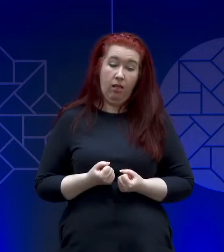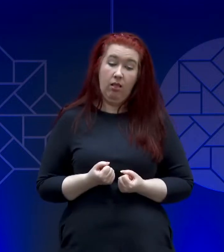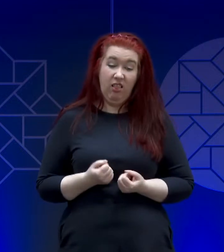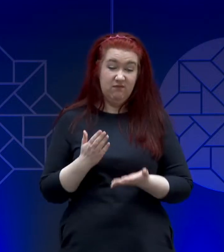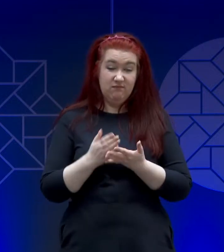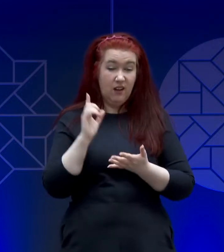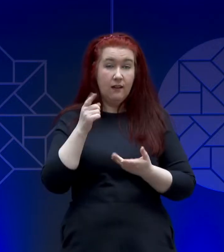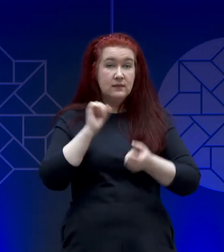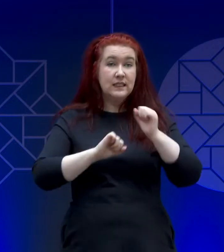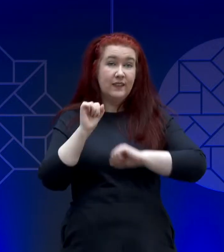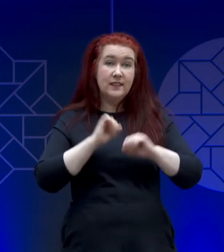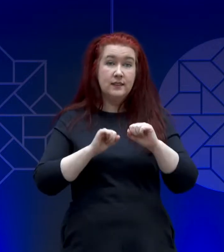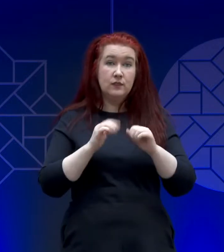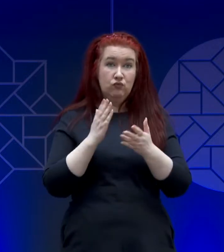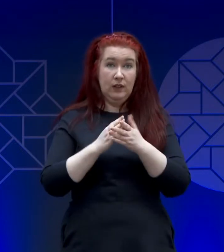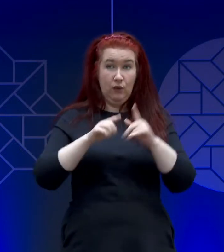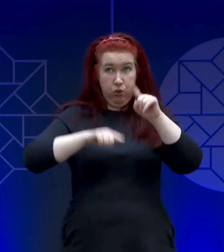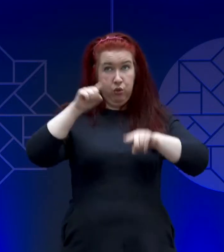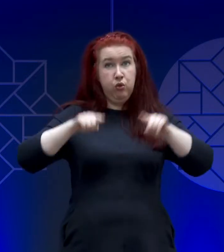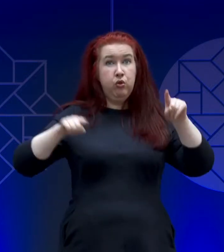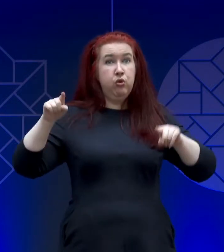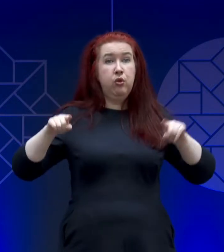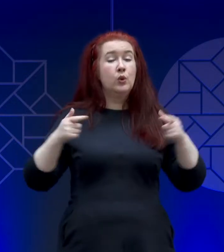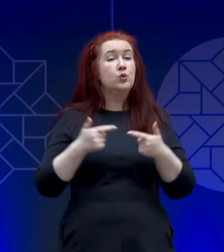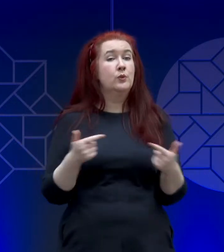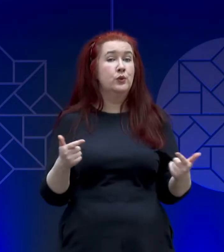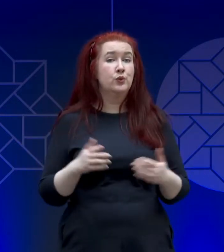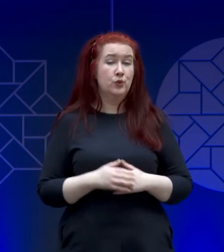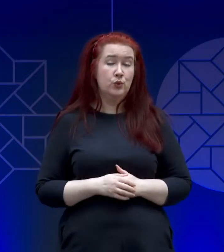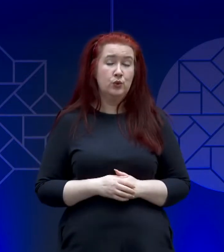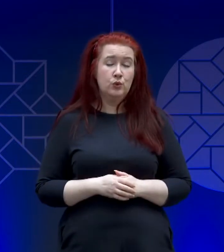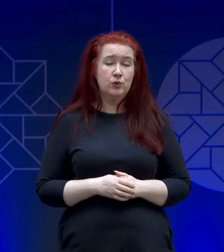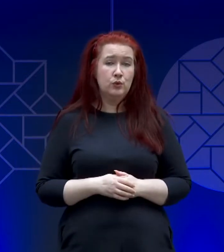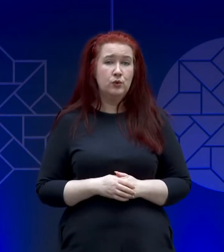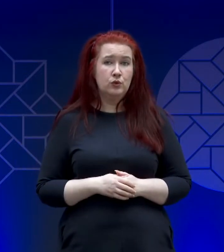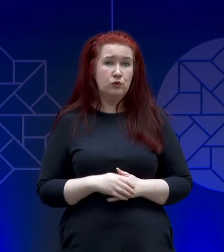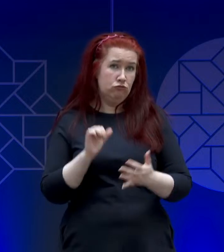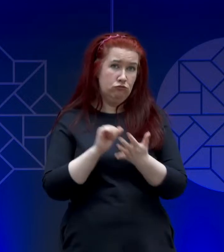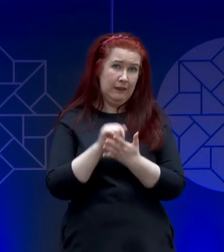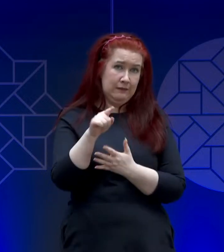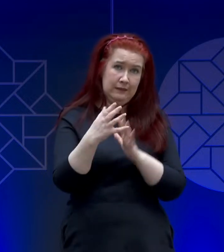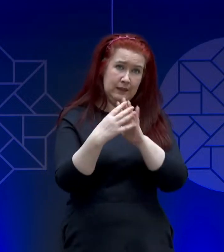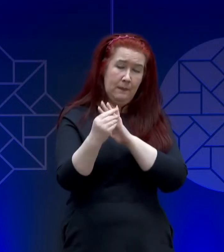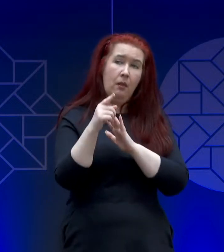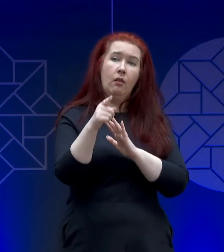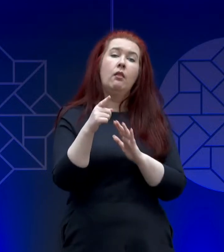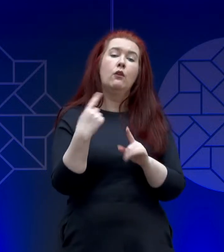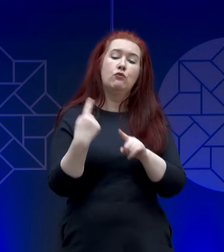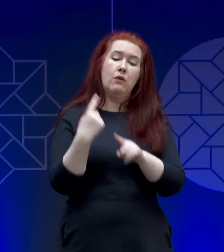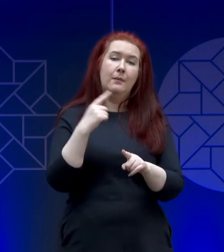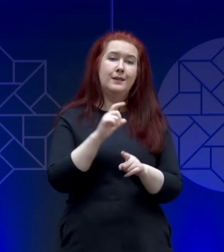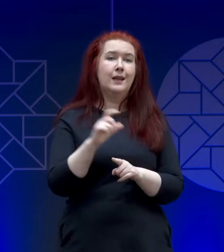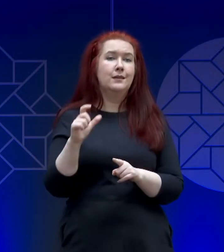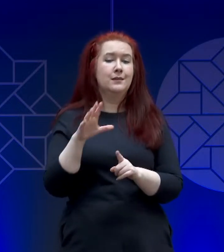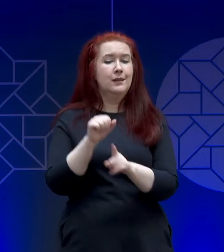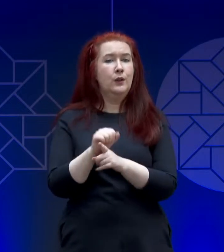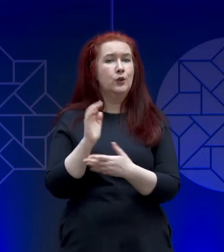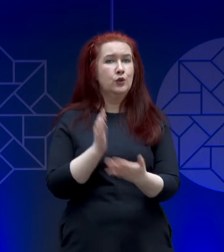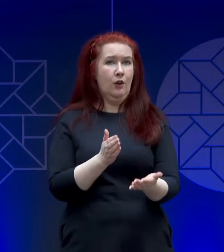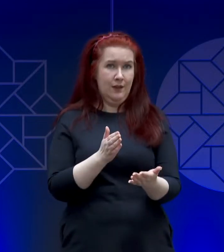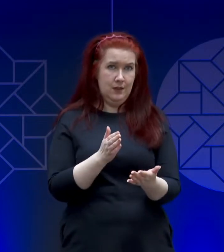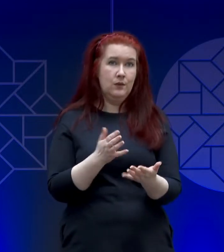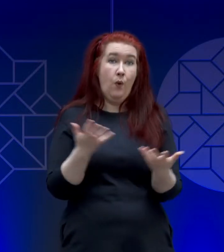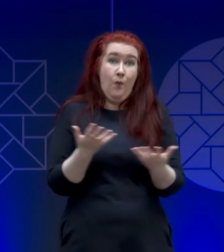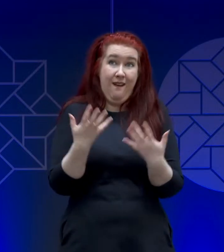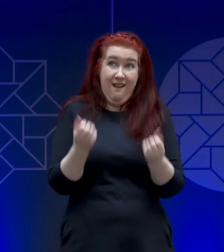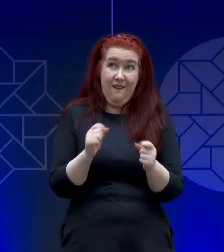defensible, and it varies too much. So an example such as the Rapid Cancer Diagnostic Service in the areas where